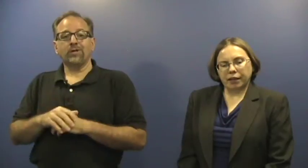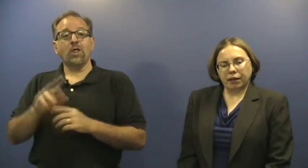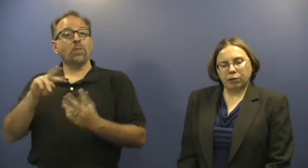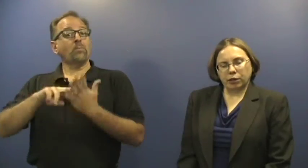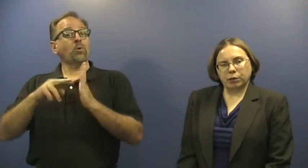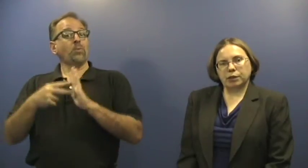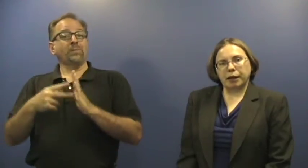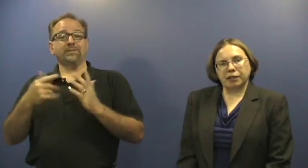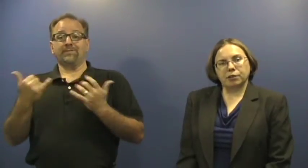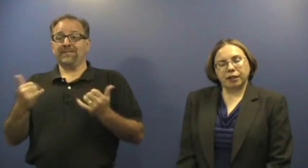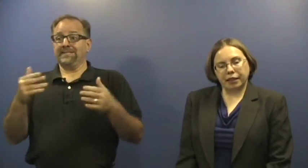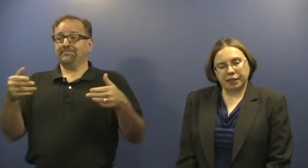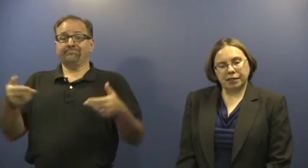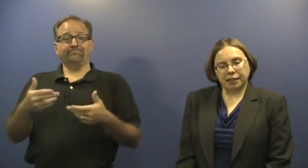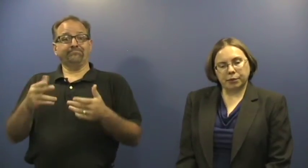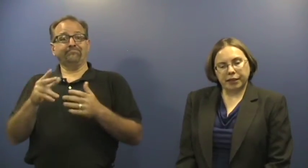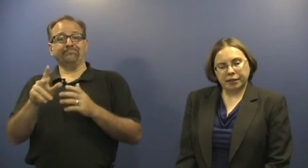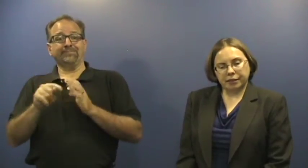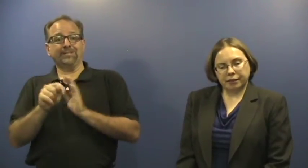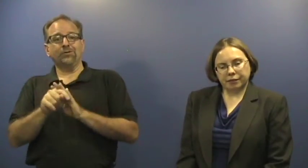of what to expect during the next 6 weeks.